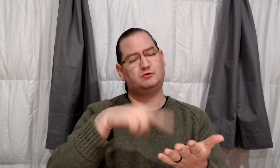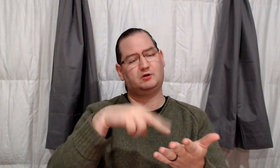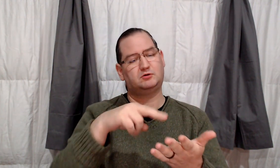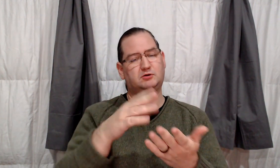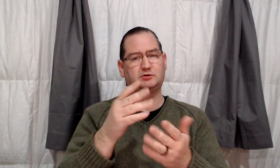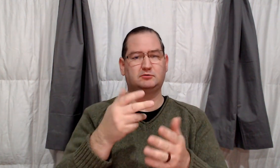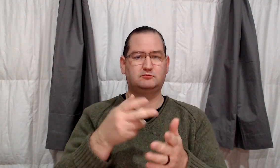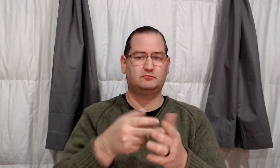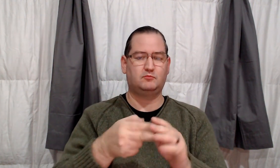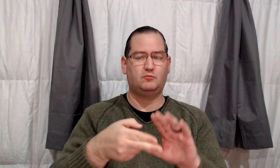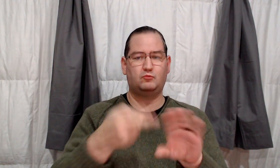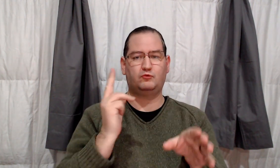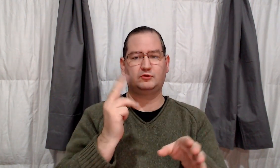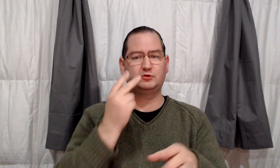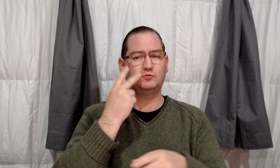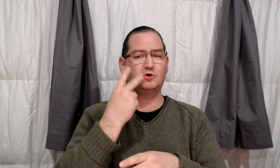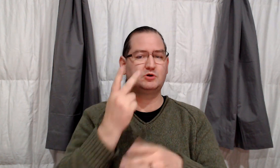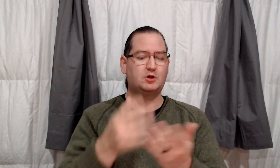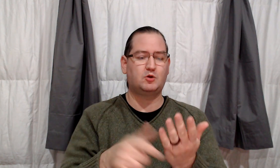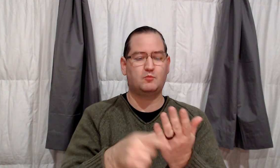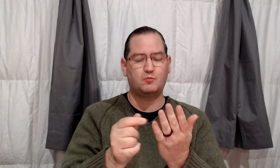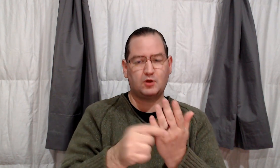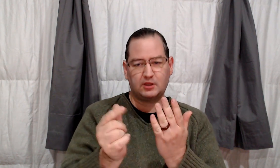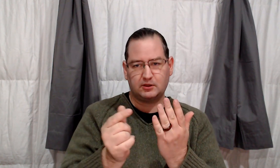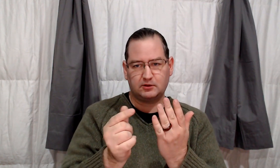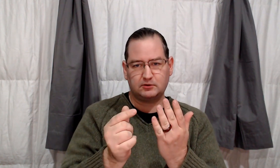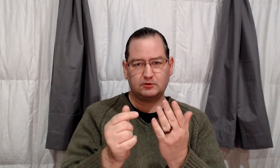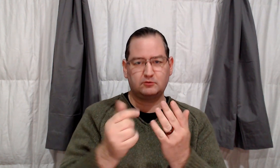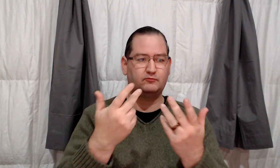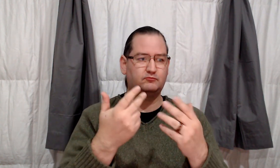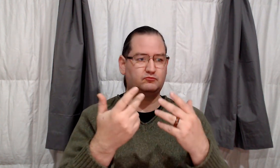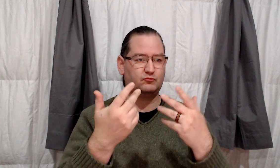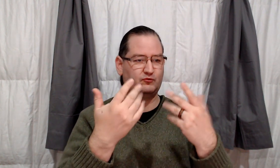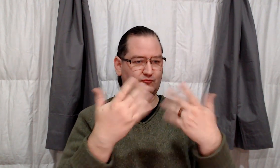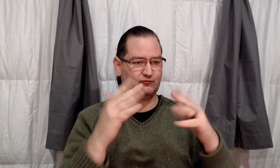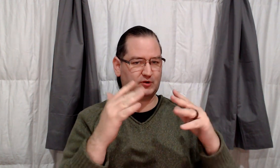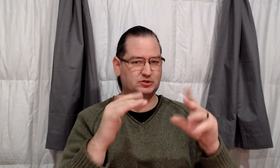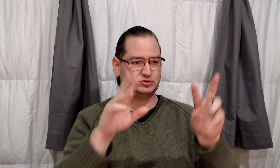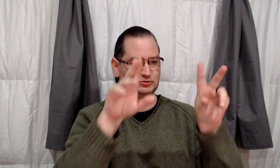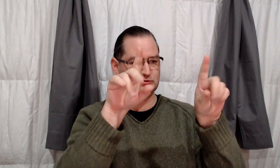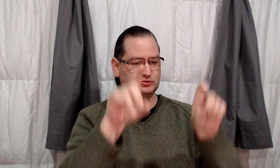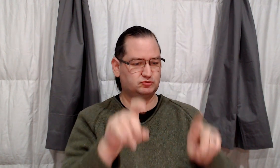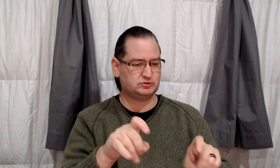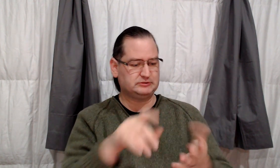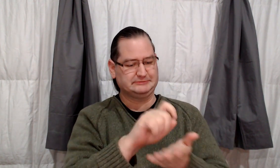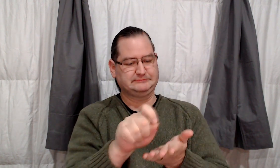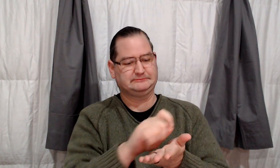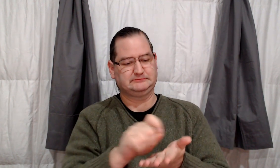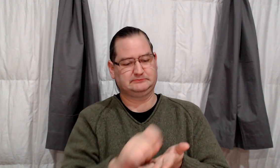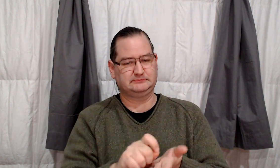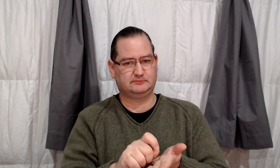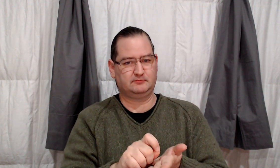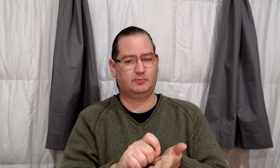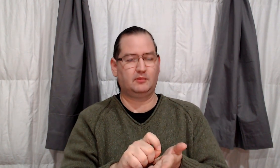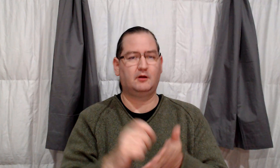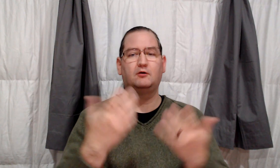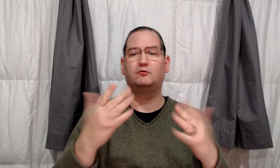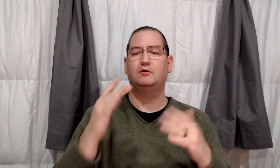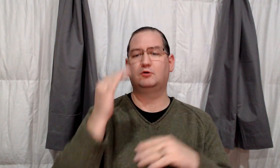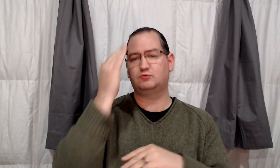answered the questionnaire, and you now know that your cigarette smoking is a problem of habit and not an addiction.